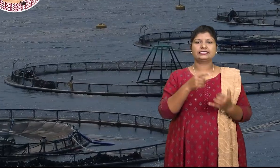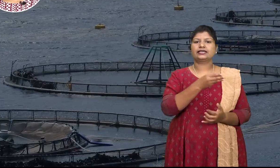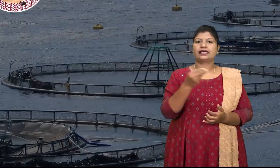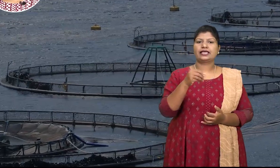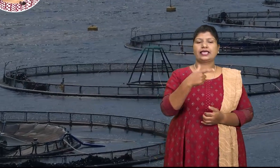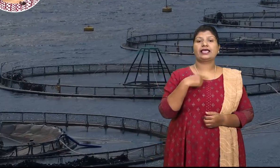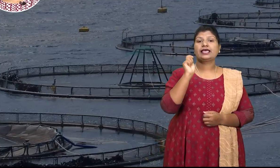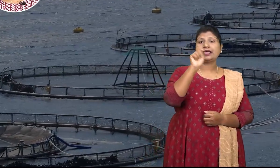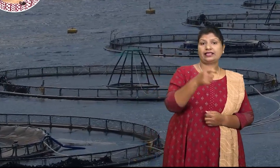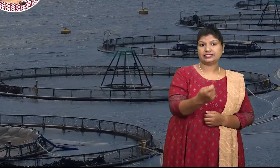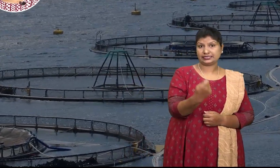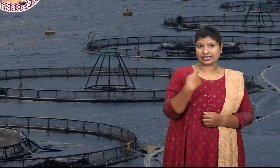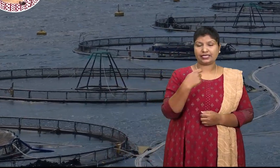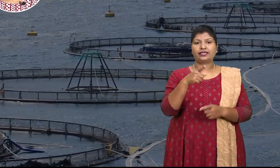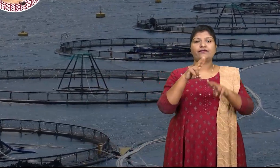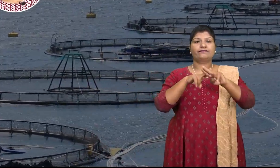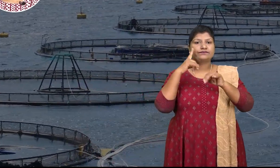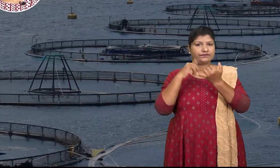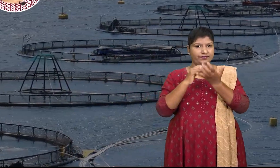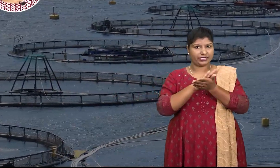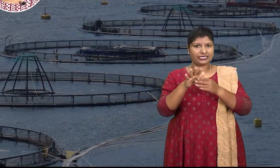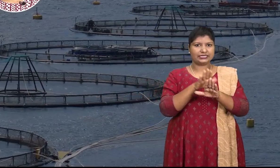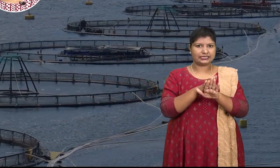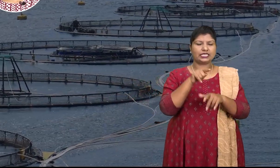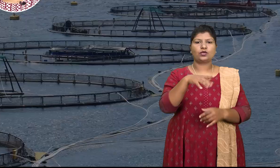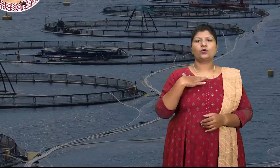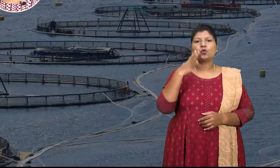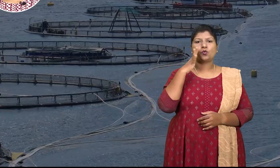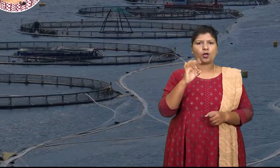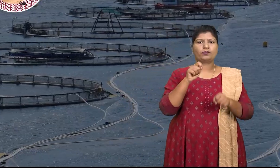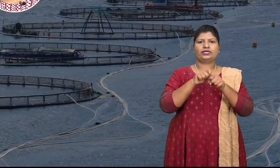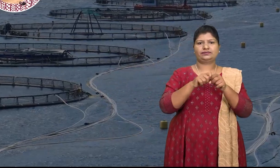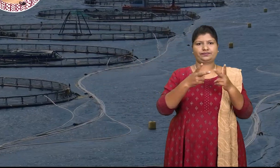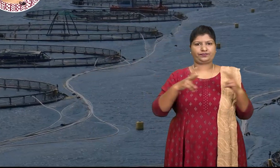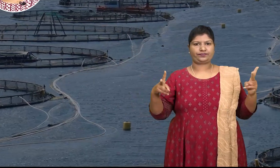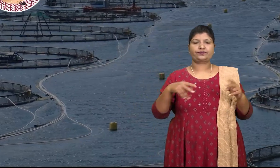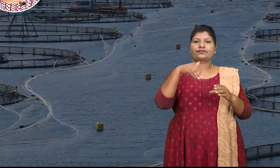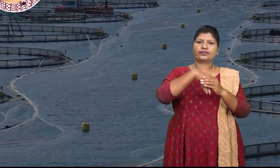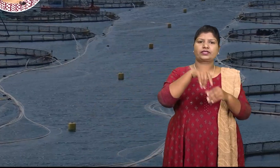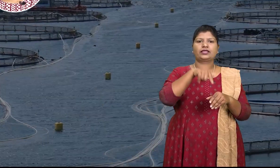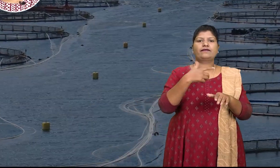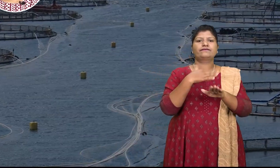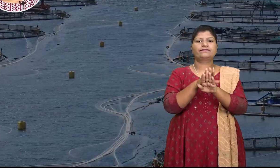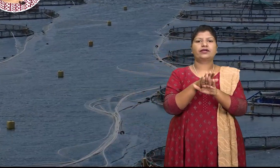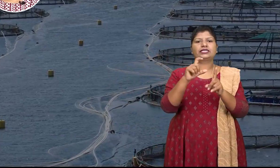and catching fish are important activities in fish culture.